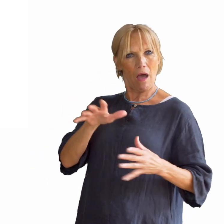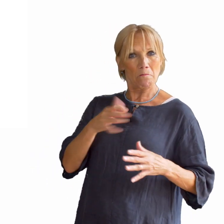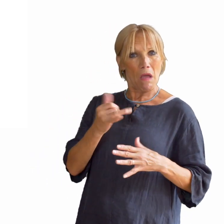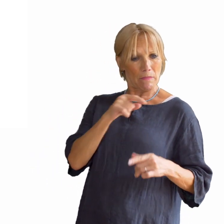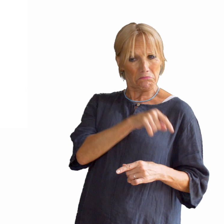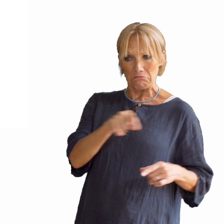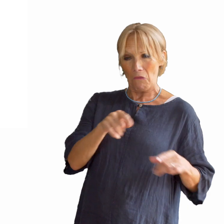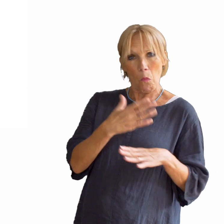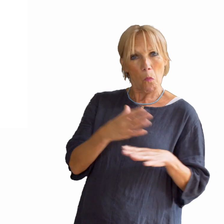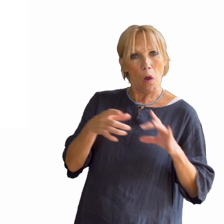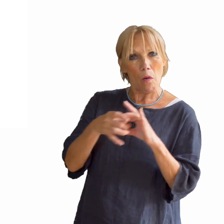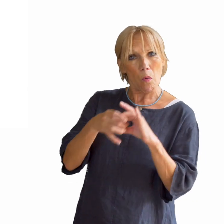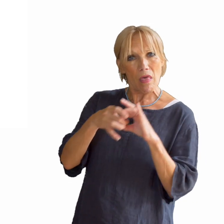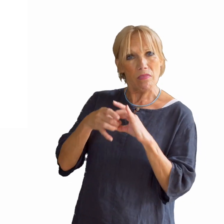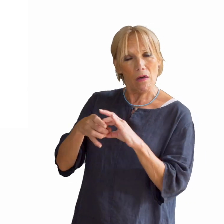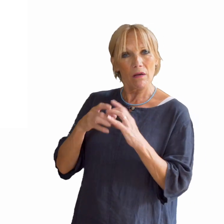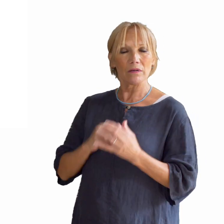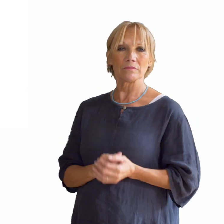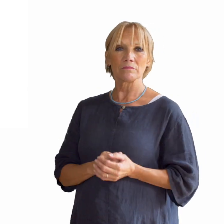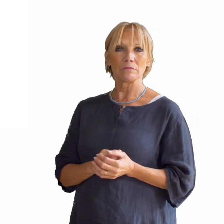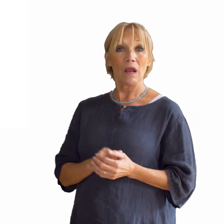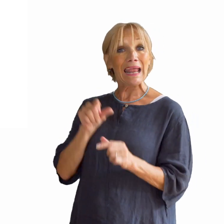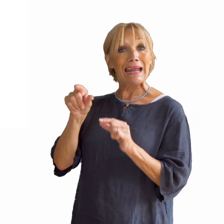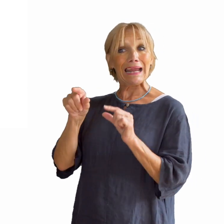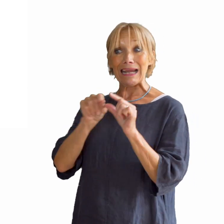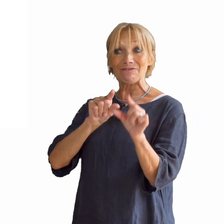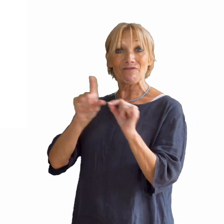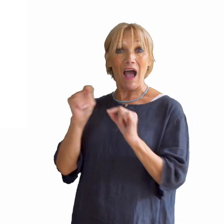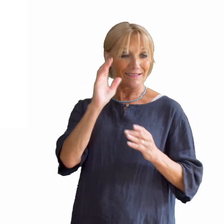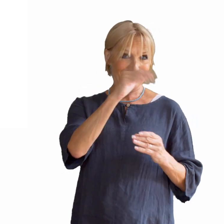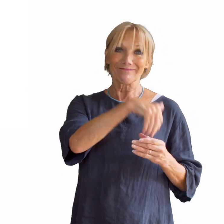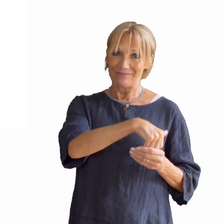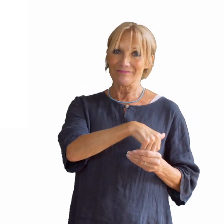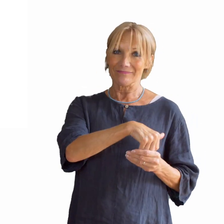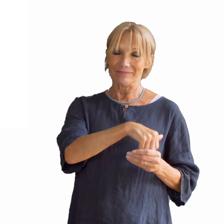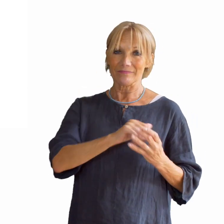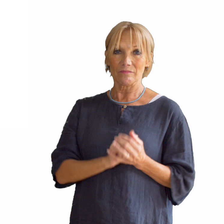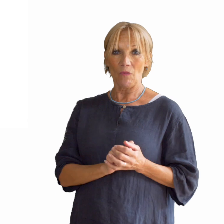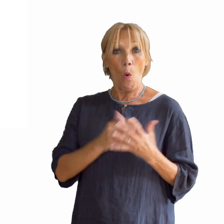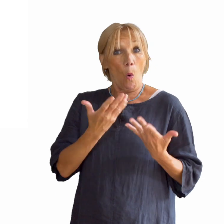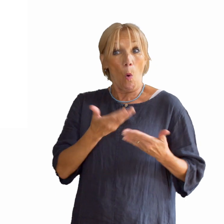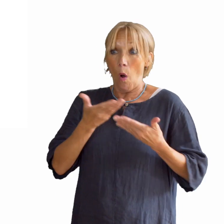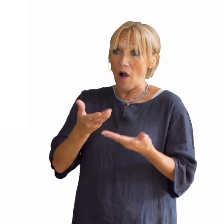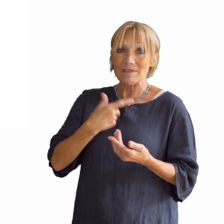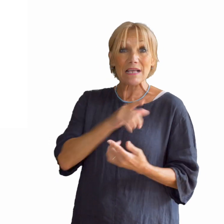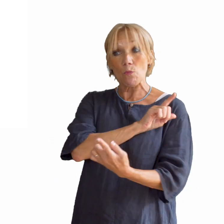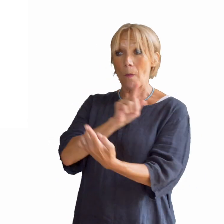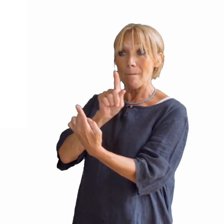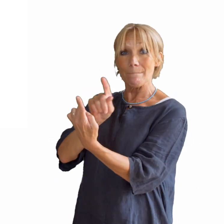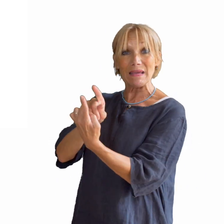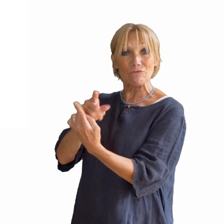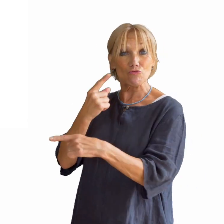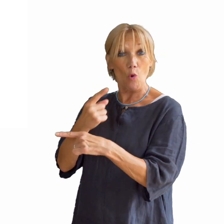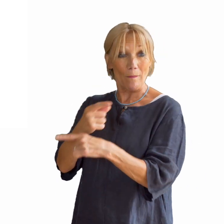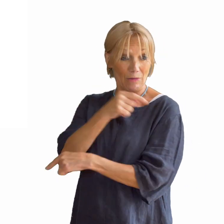and organisations in the community that they could work with in some way. Next, invite these community members into the meeting